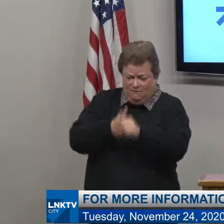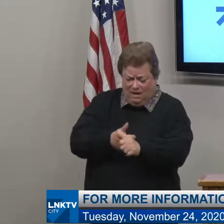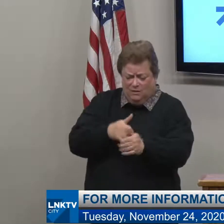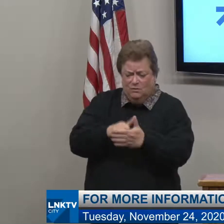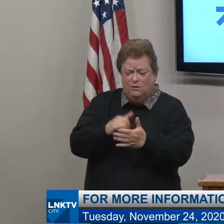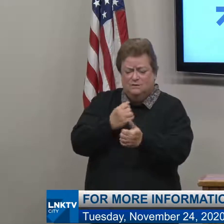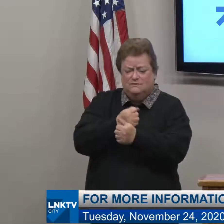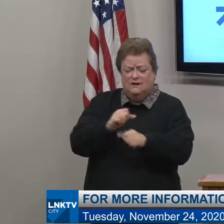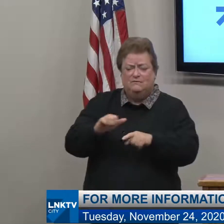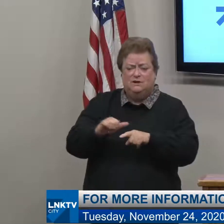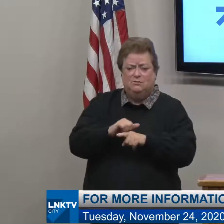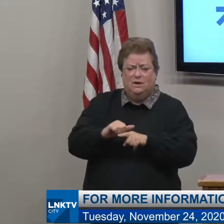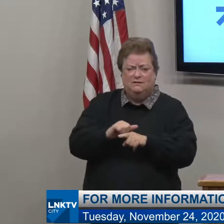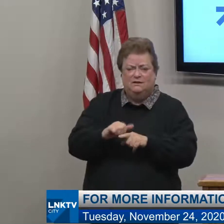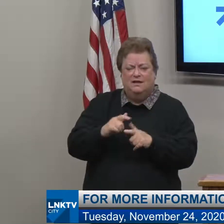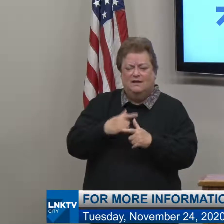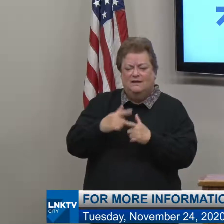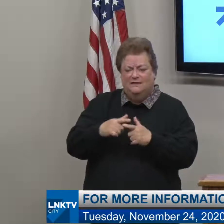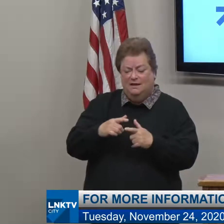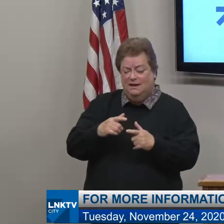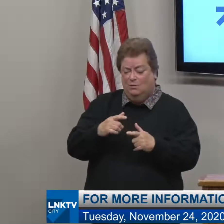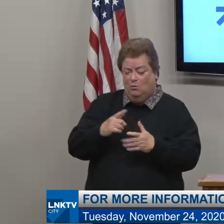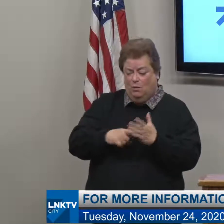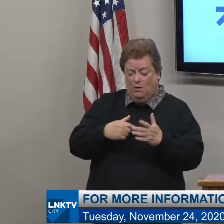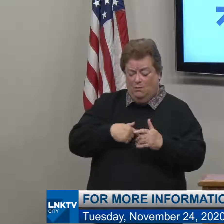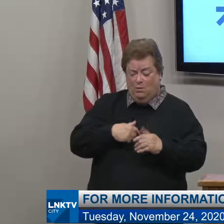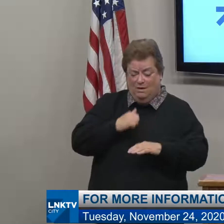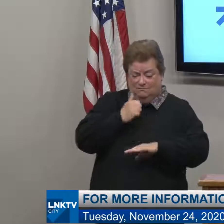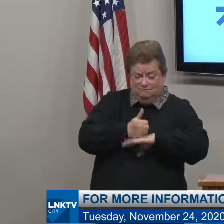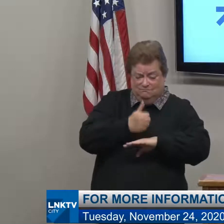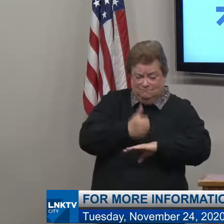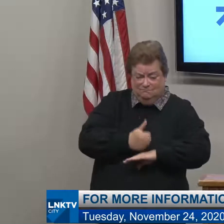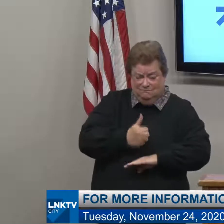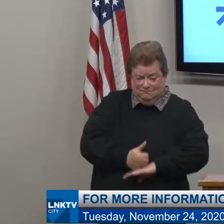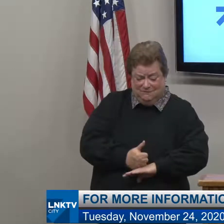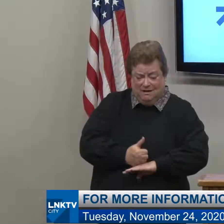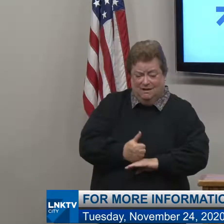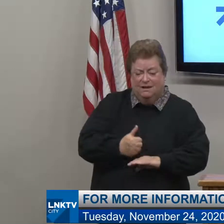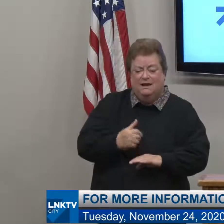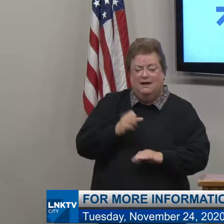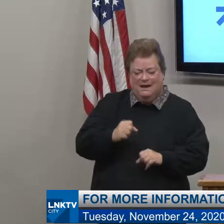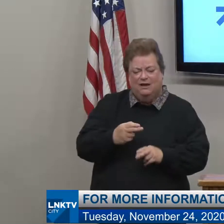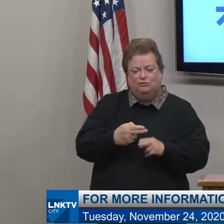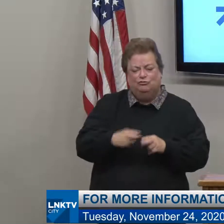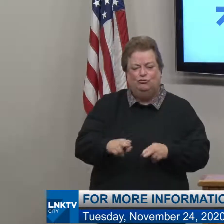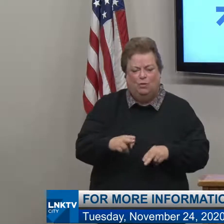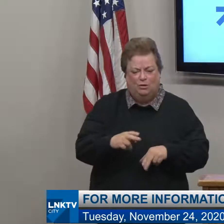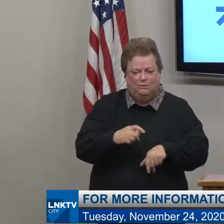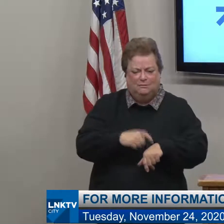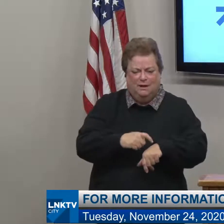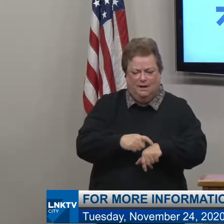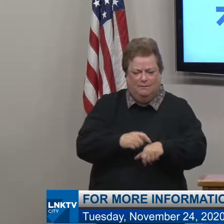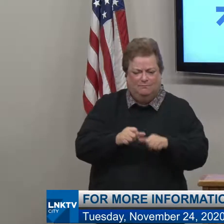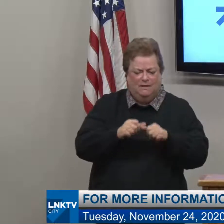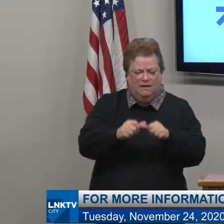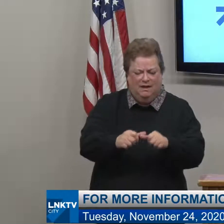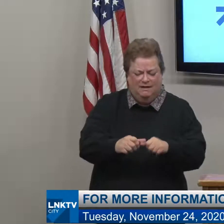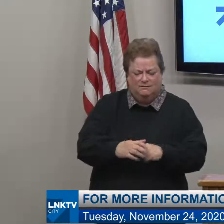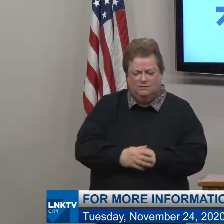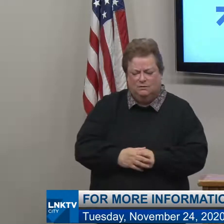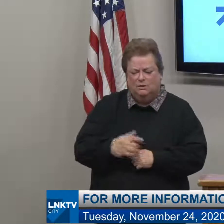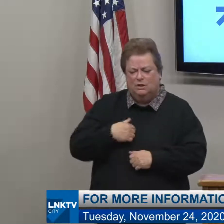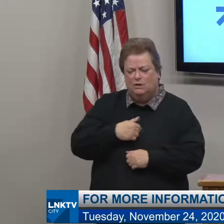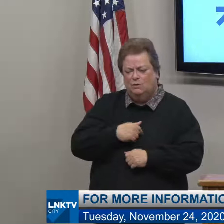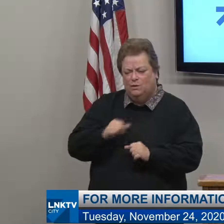practices, then the restrictions that we're putting in place today can be shorter-lived. We will be able to open things up again